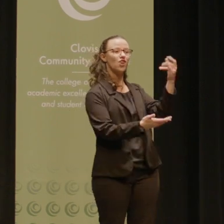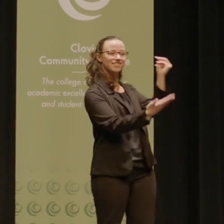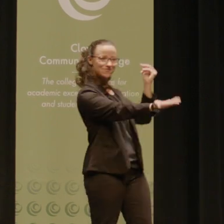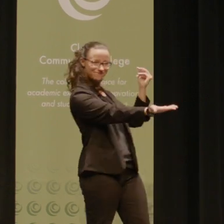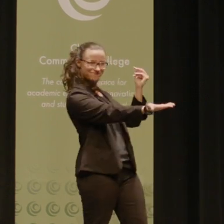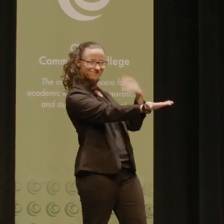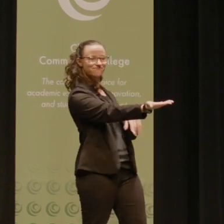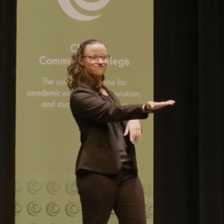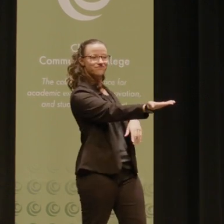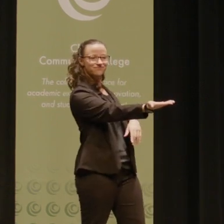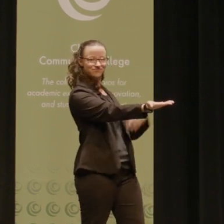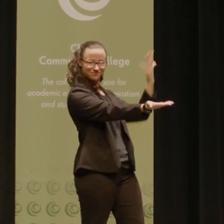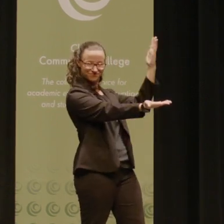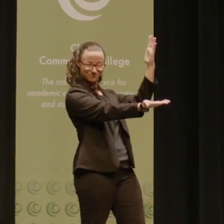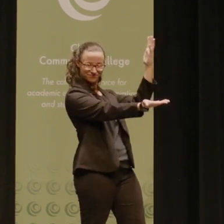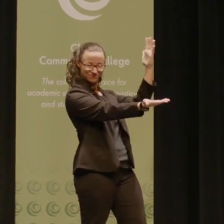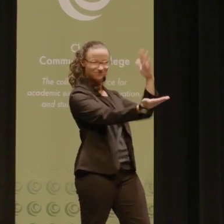are you? There you are.